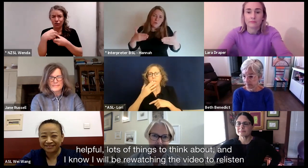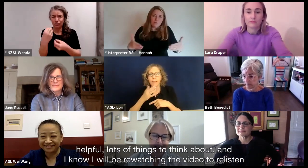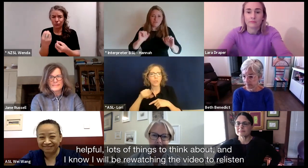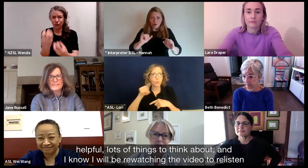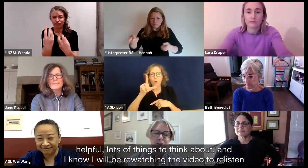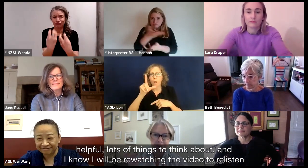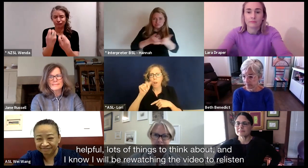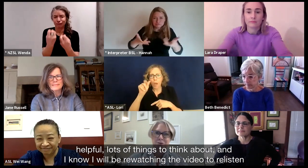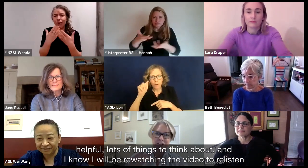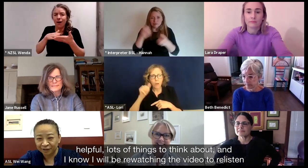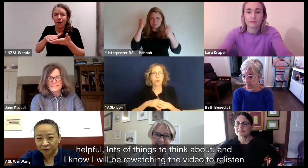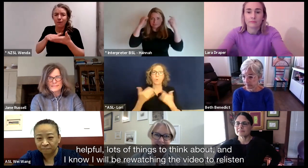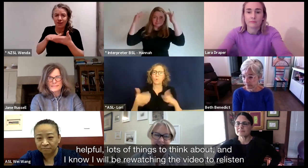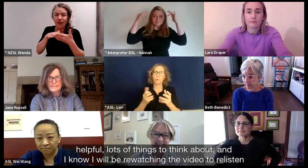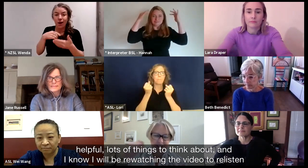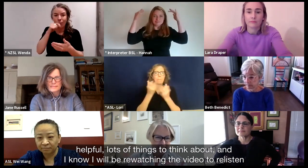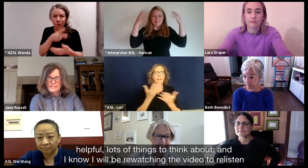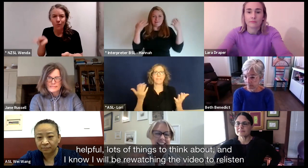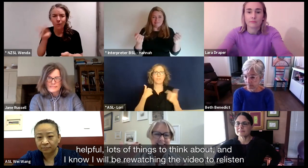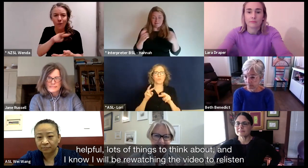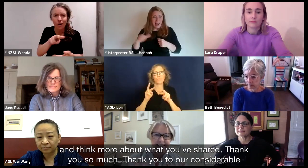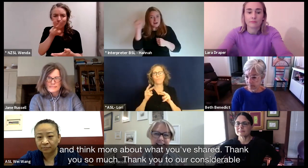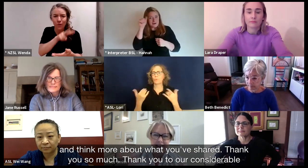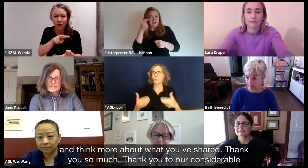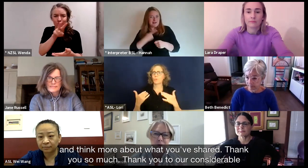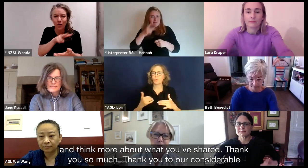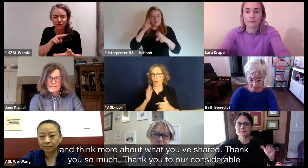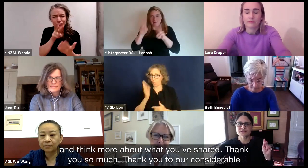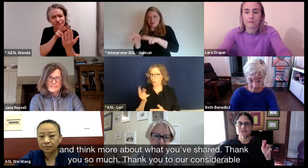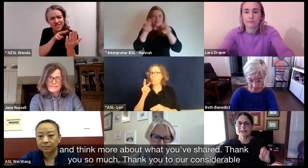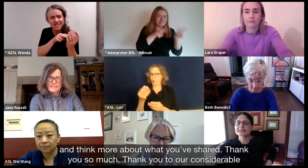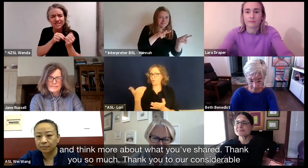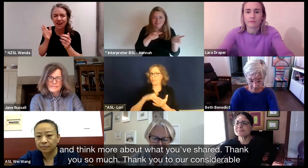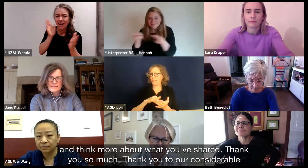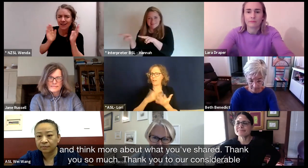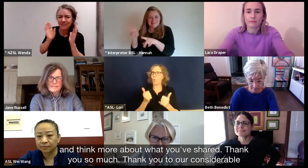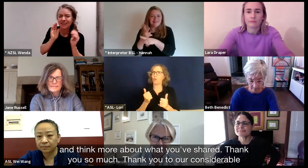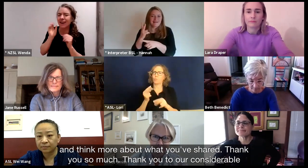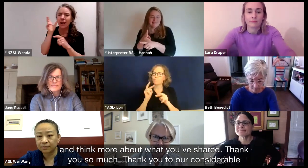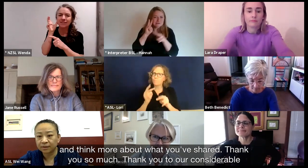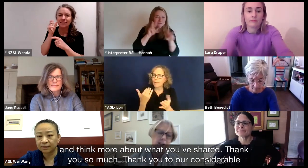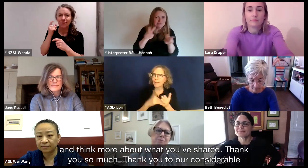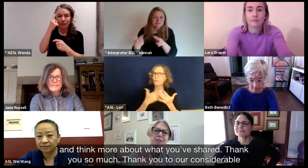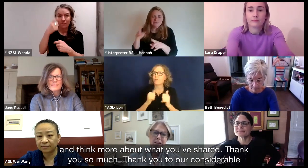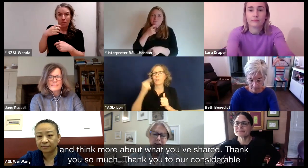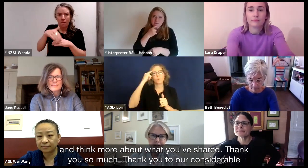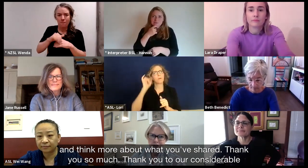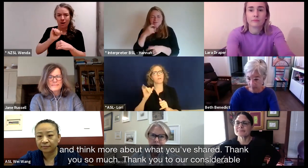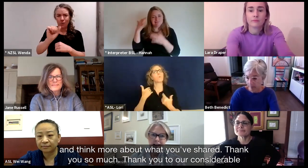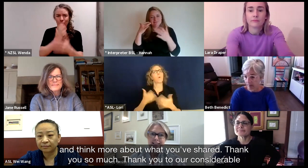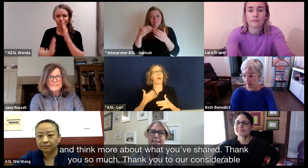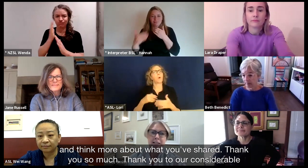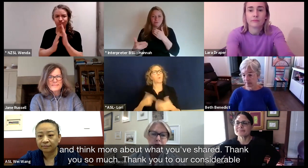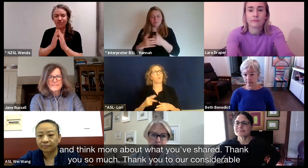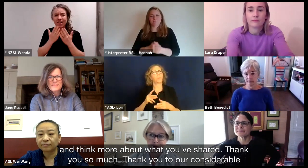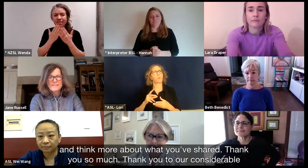think about. I know that I'll be re-watching this video just to re-listen and think more about what you've shared. So, thank you so much. Thank you